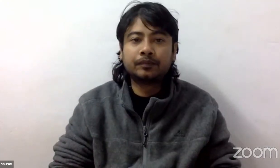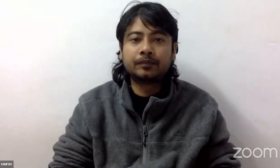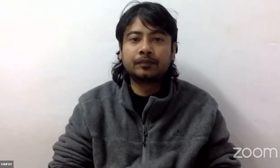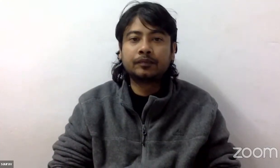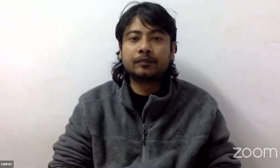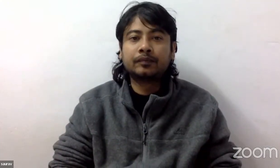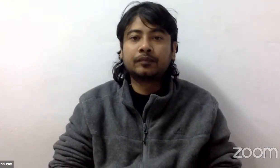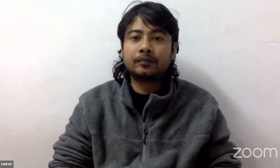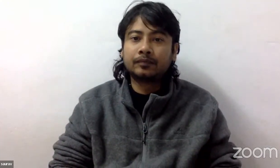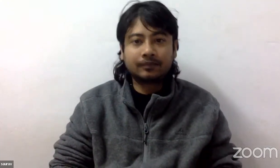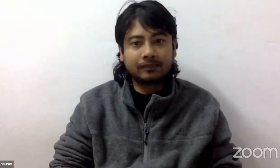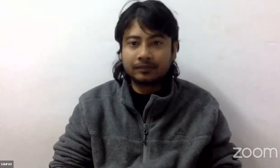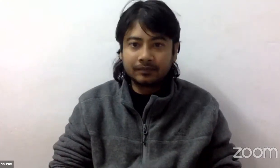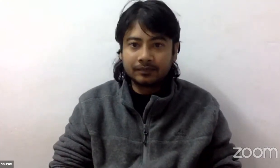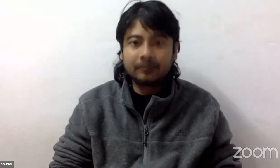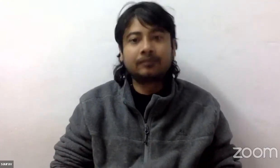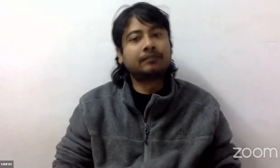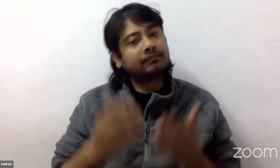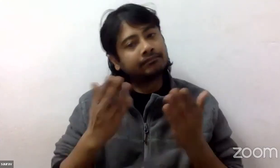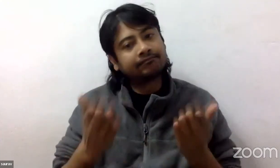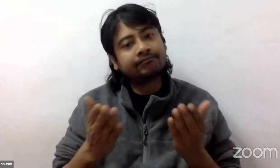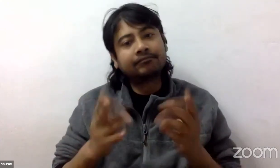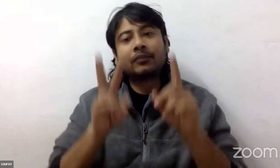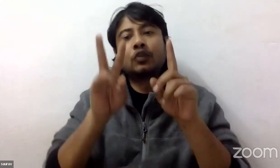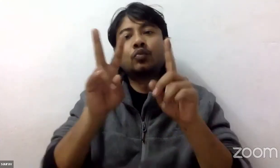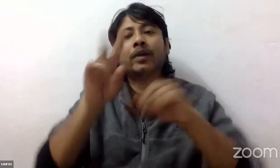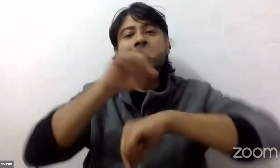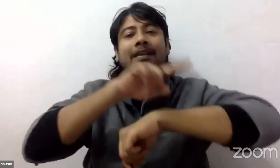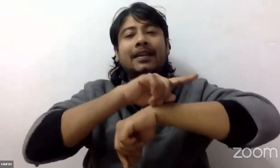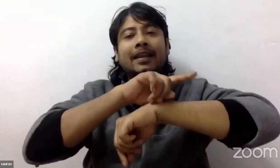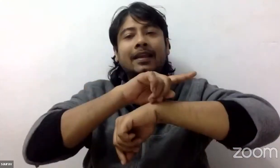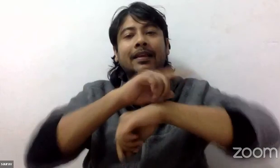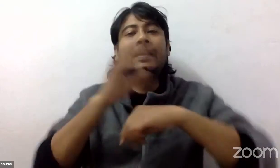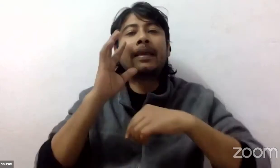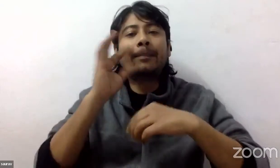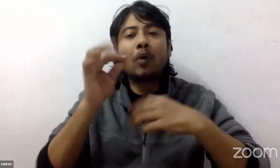Okay, so these are the important things to remember. Let's move on.